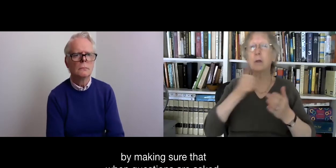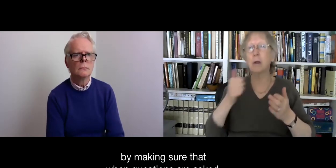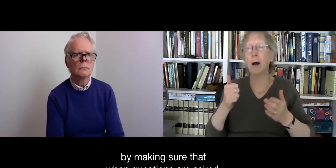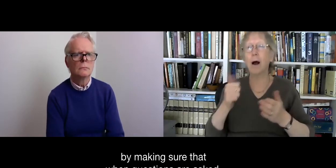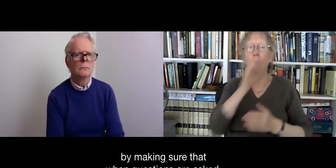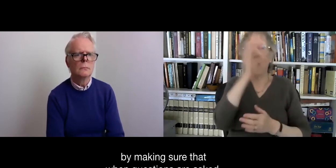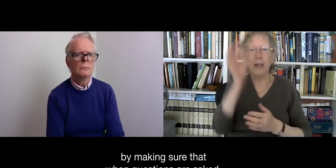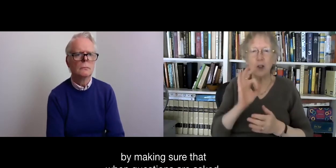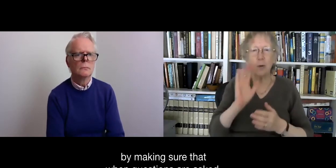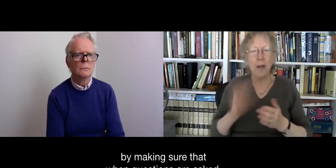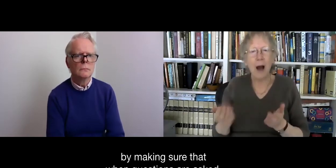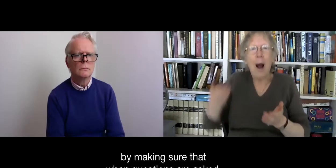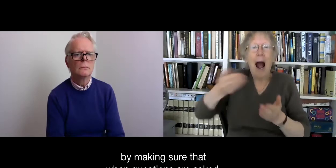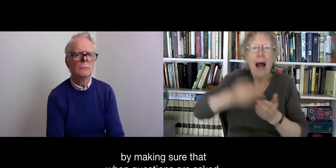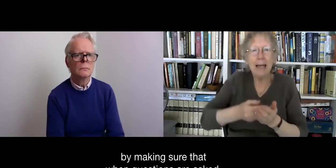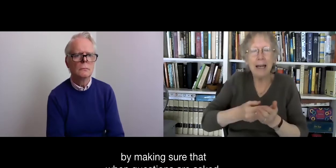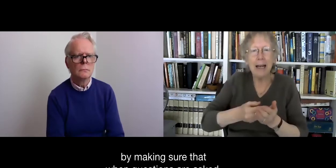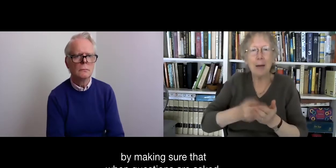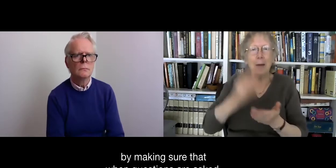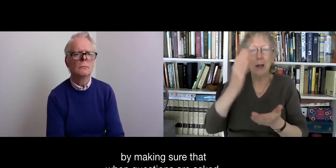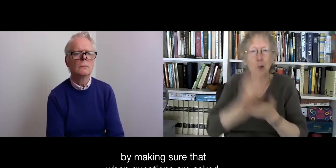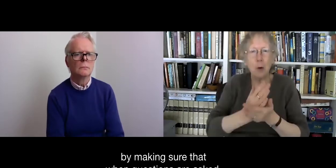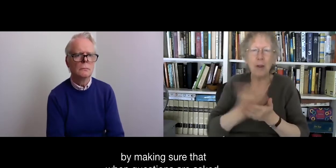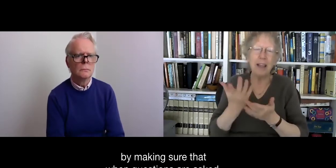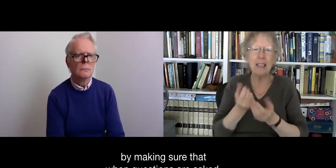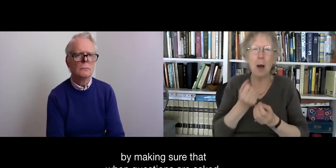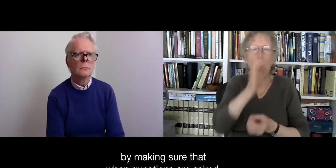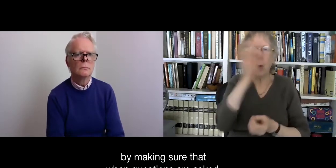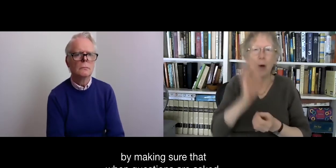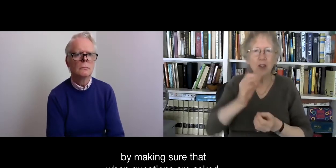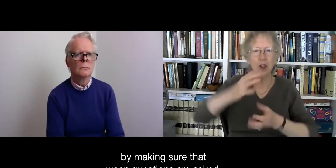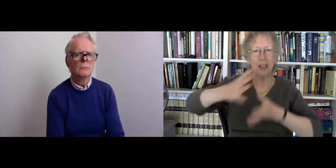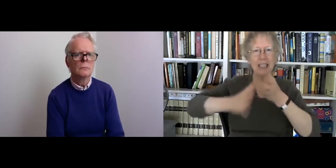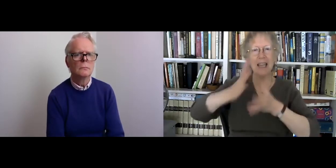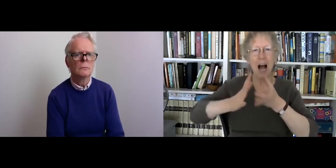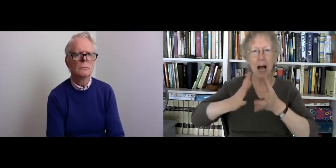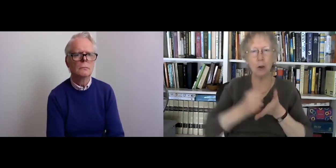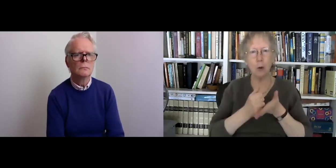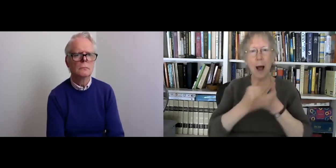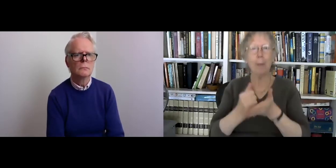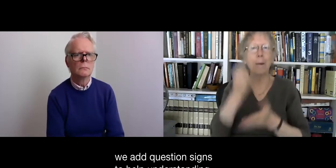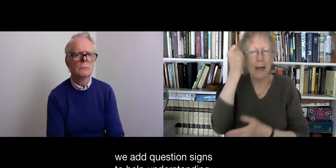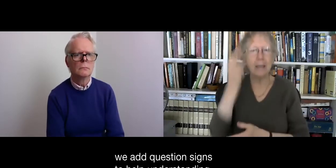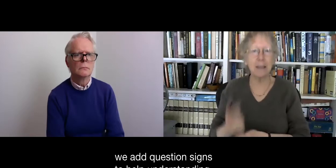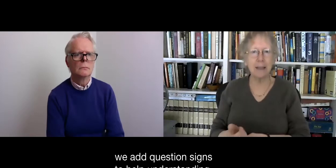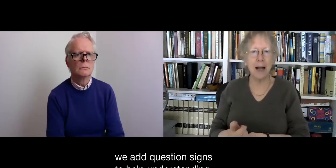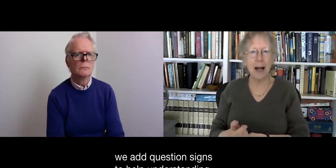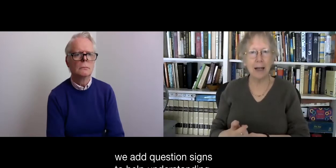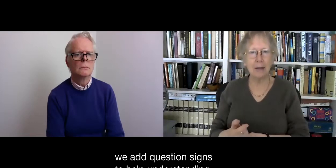sure that when questions are asked, we add question